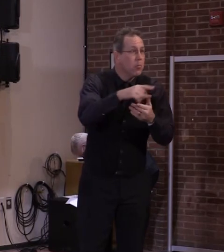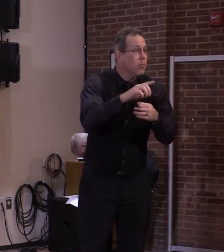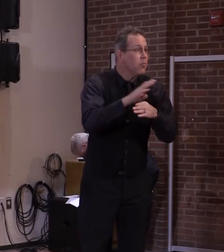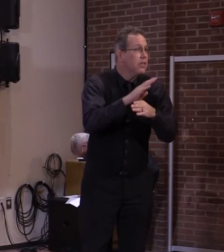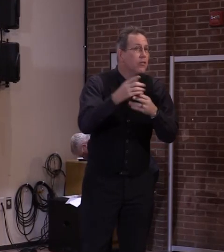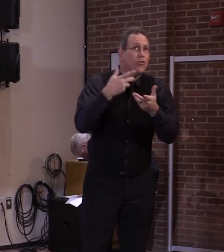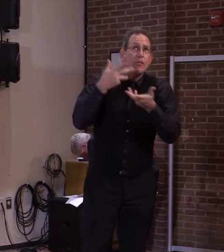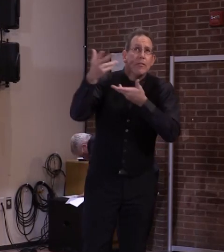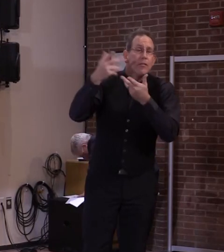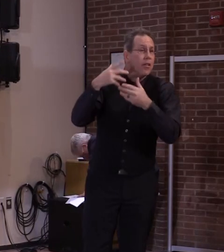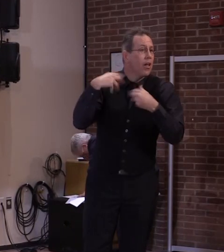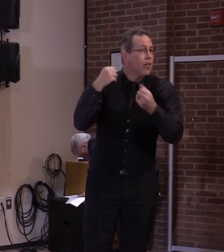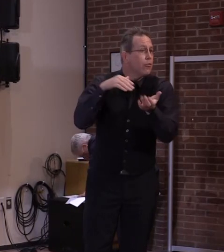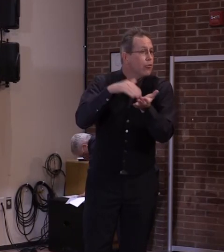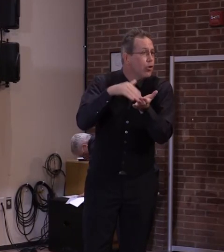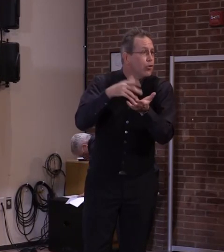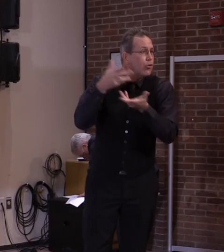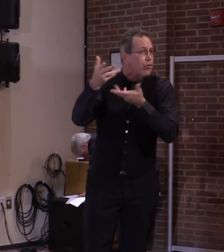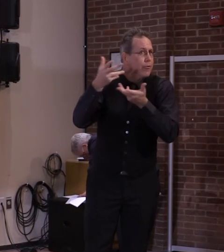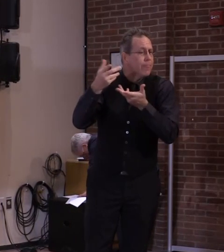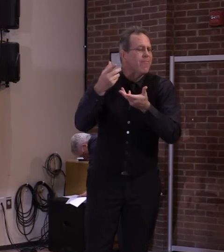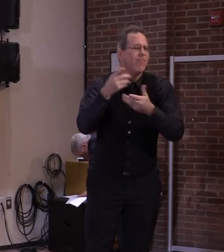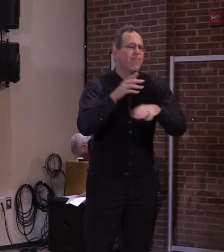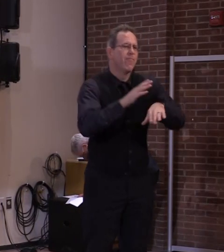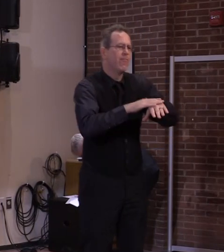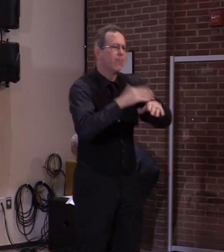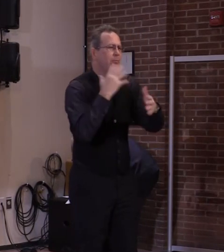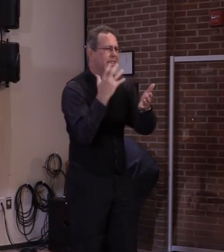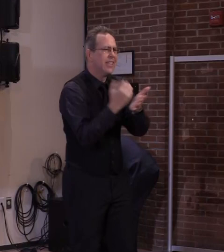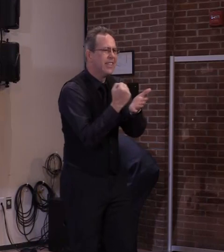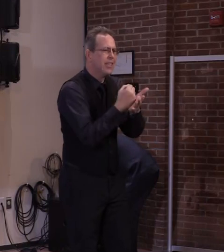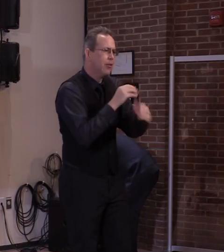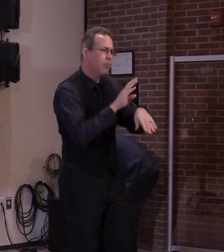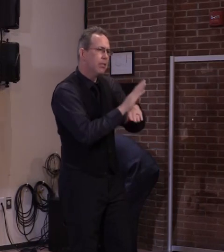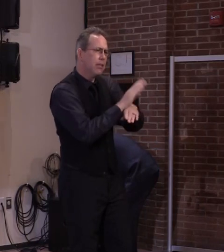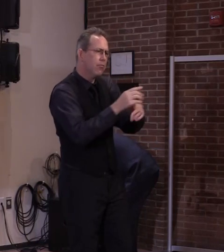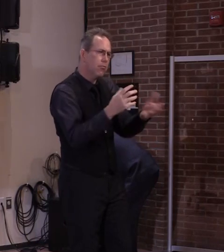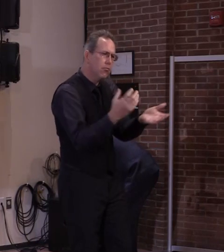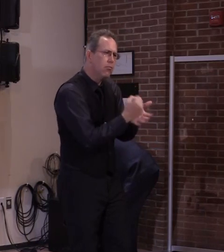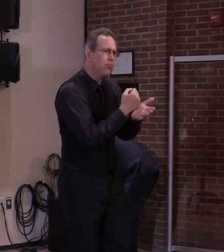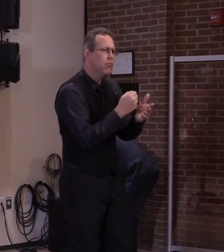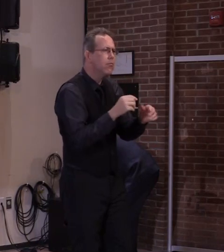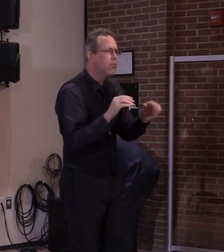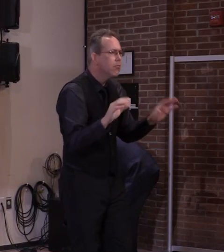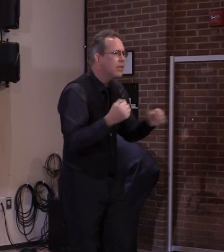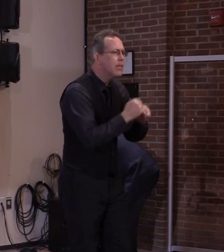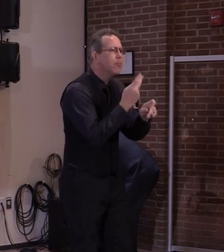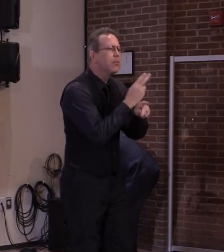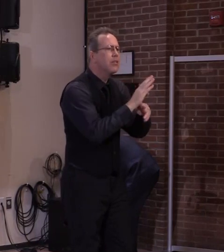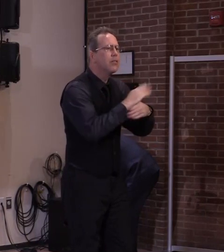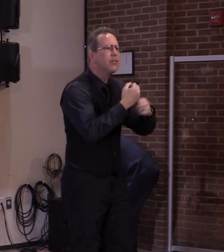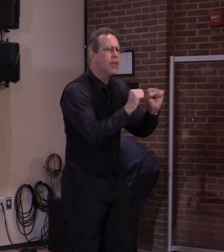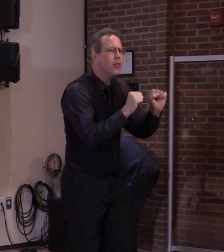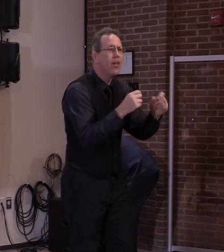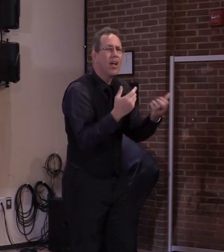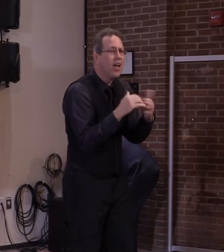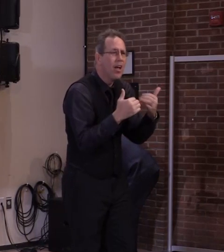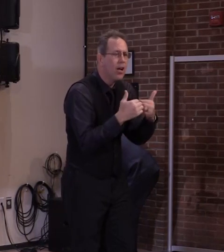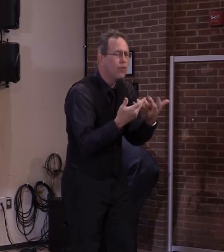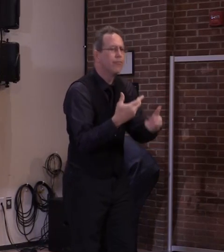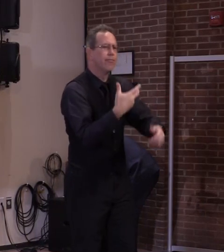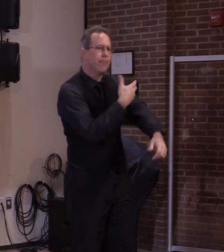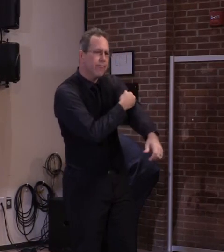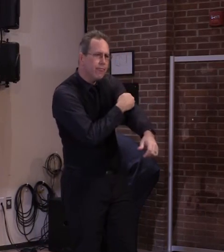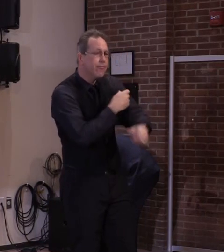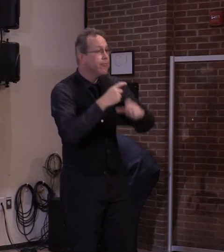operations, and we recognize at this stage in the pandemic, there is no one size that will fit all. Again,